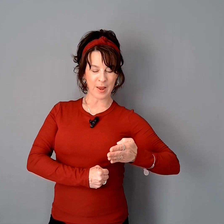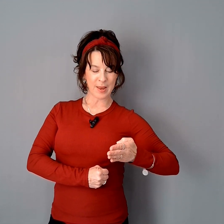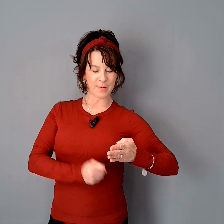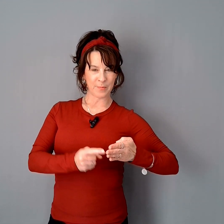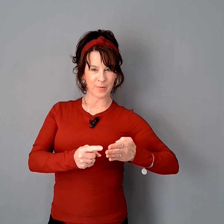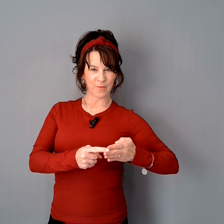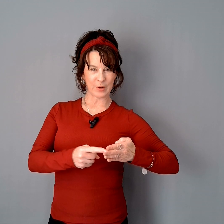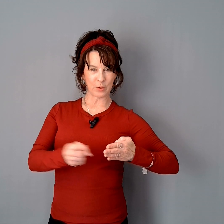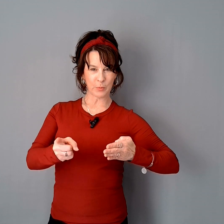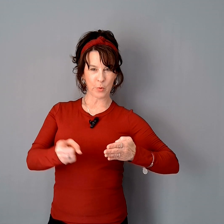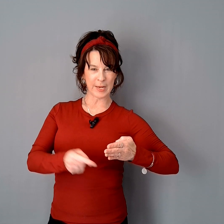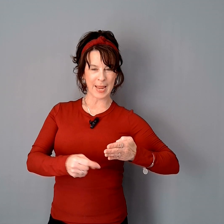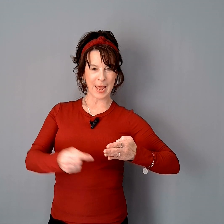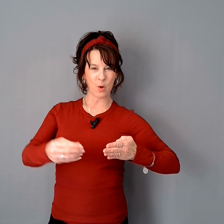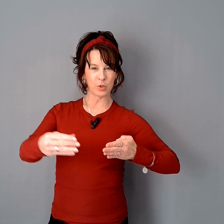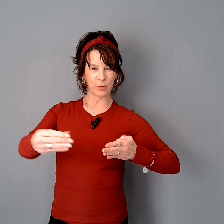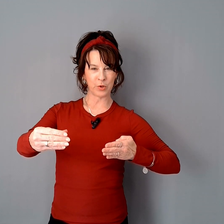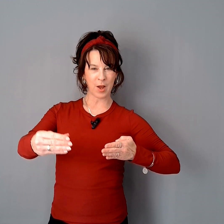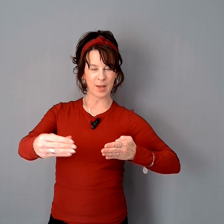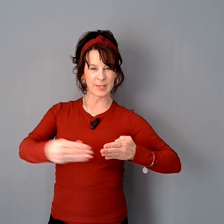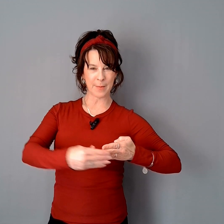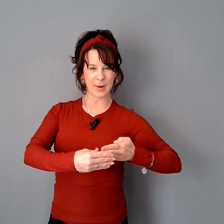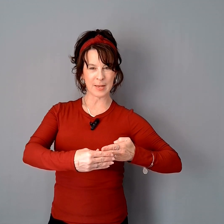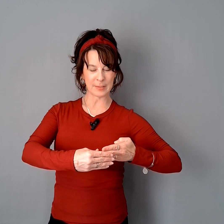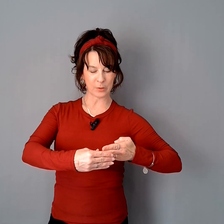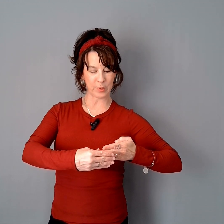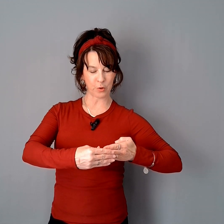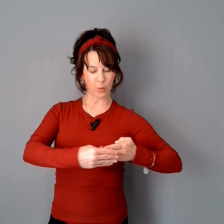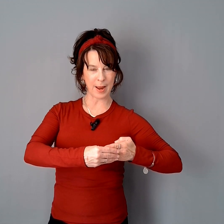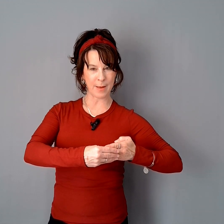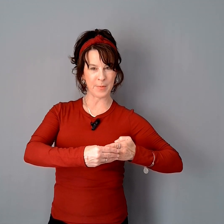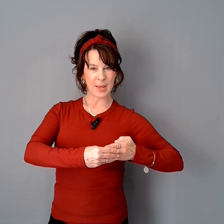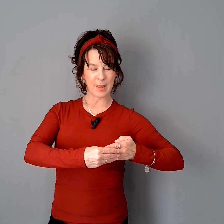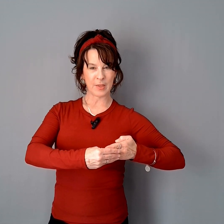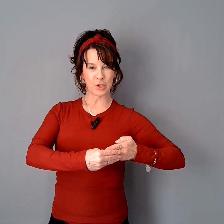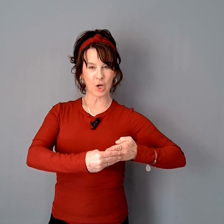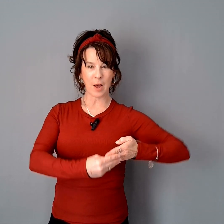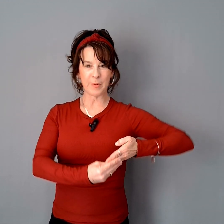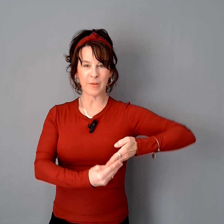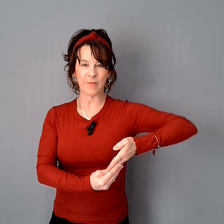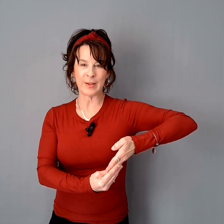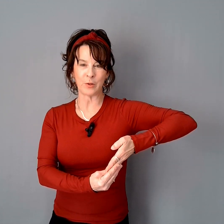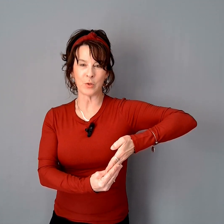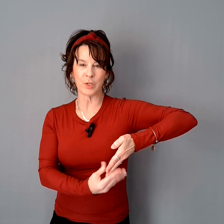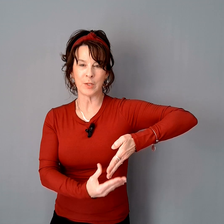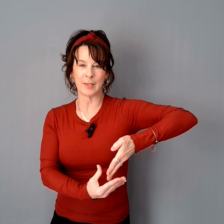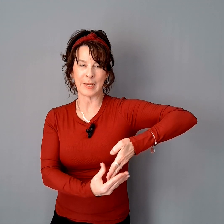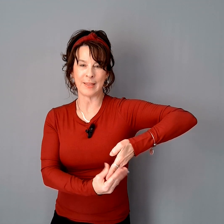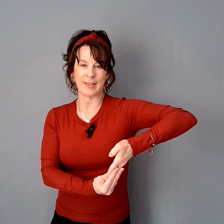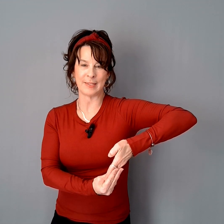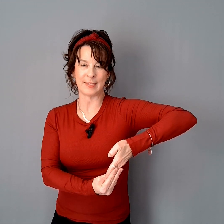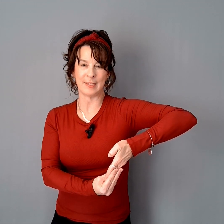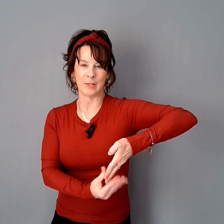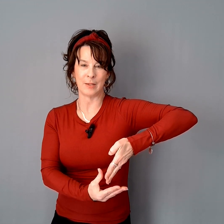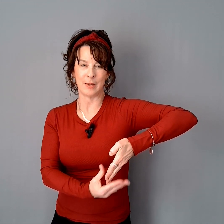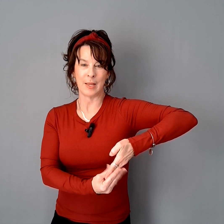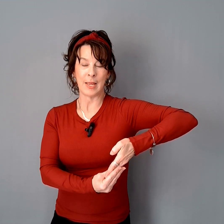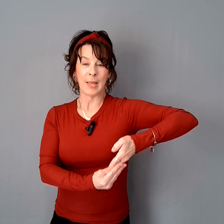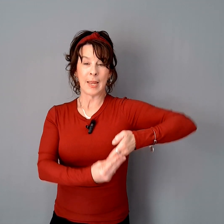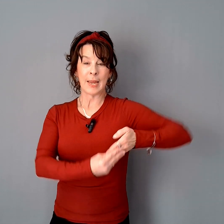front, fingers pointing out. Non-dominant is going to grab the top of the fingers like this. And